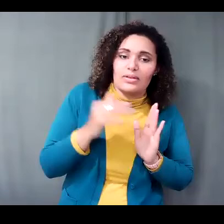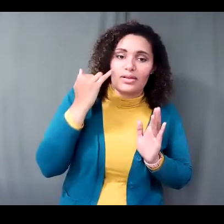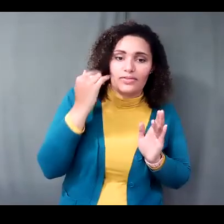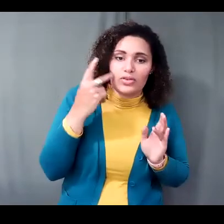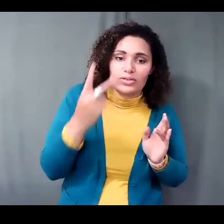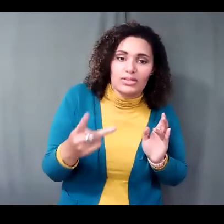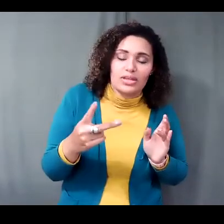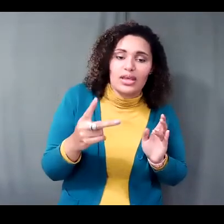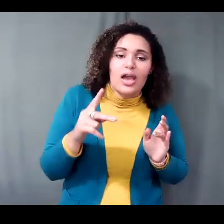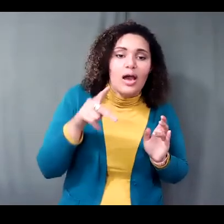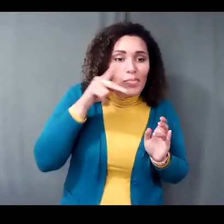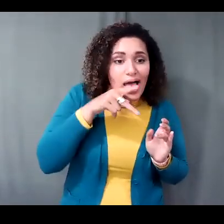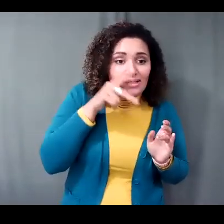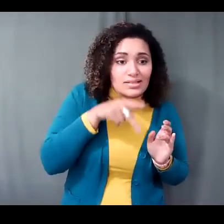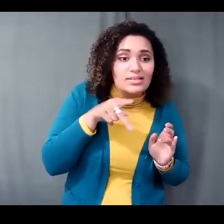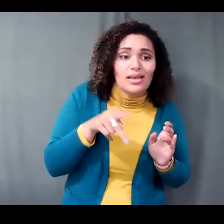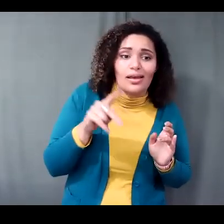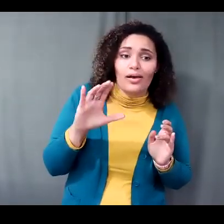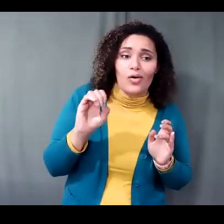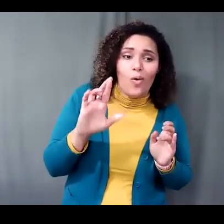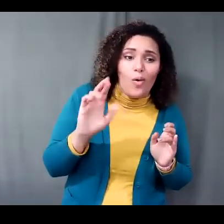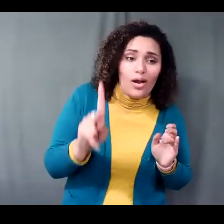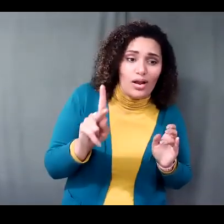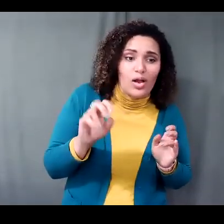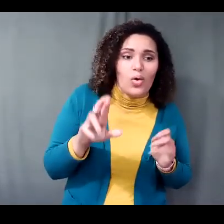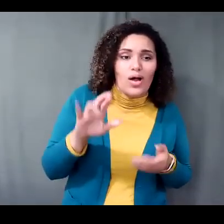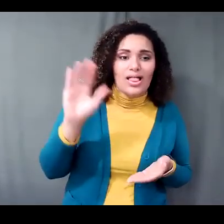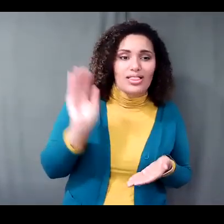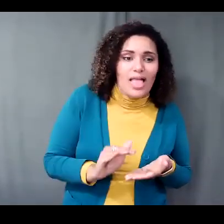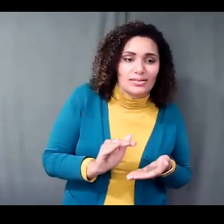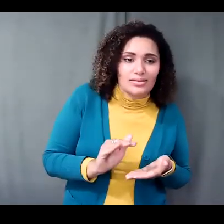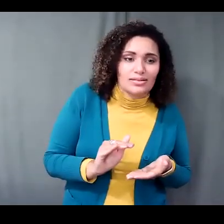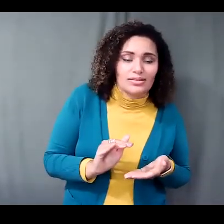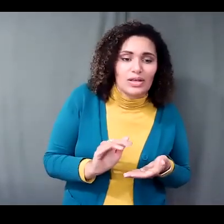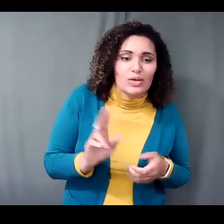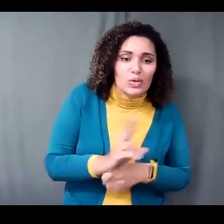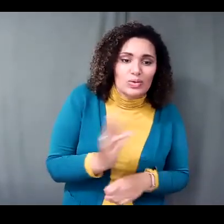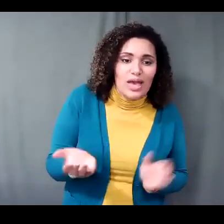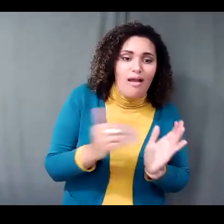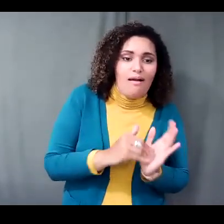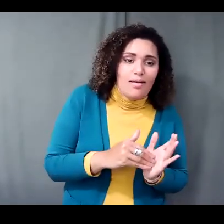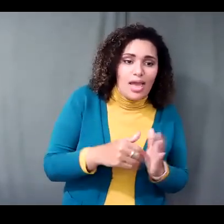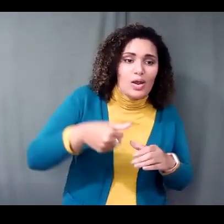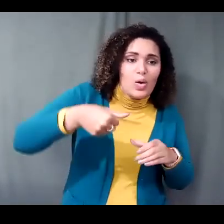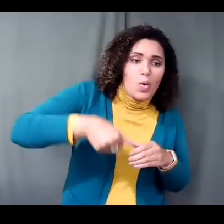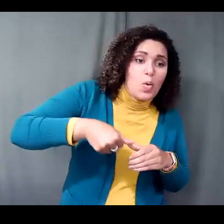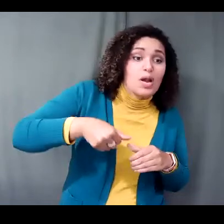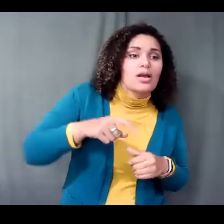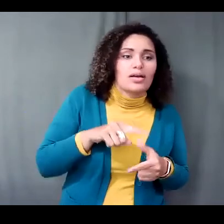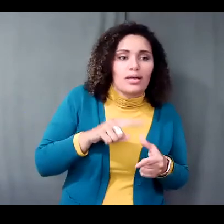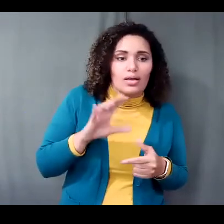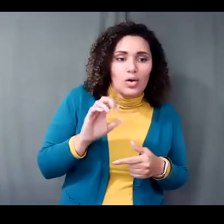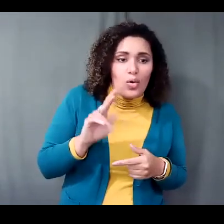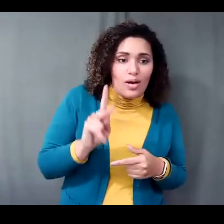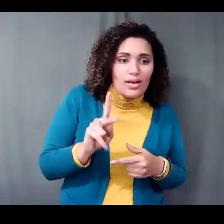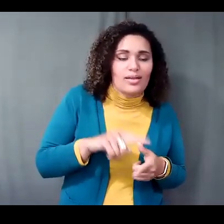would be kind of more like 13, 14, maybe 15 in a crazy year. So, you're looking at a third more. You just have to pace